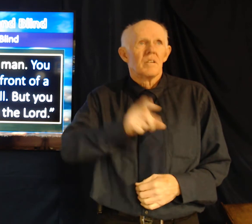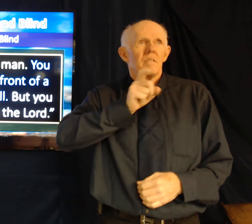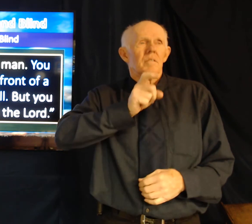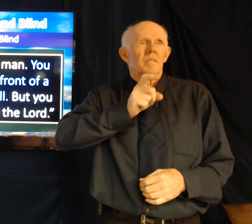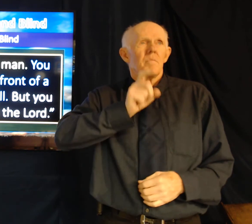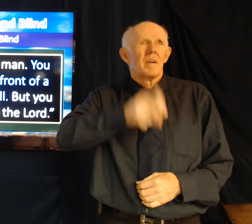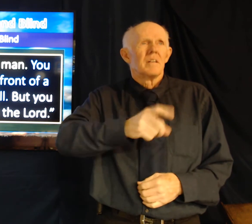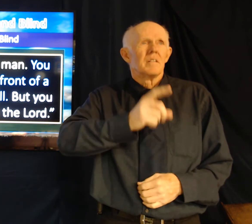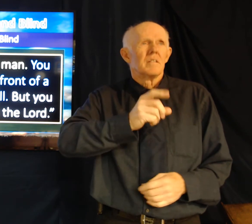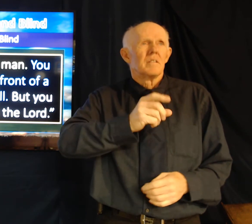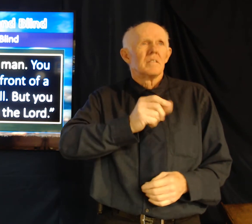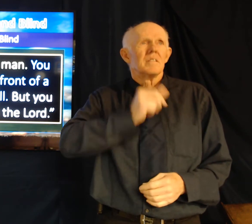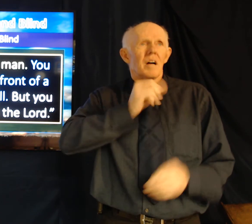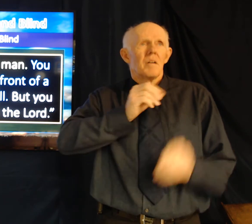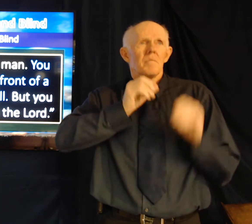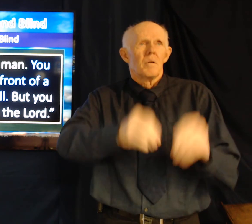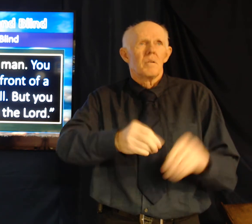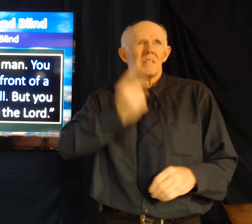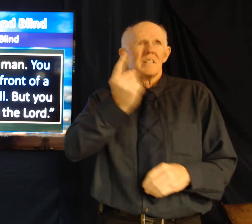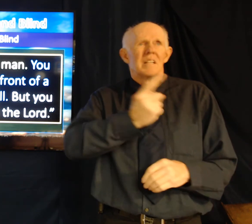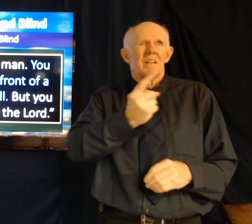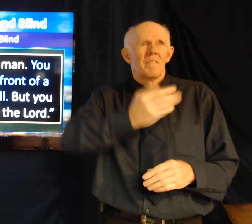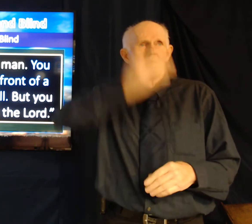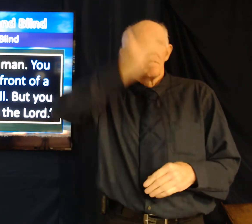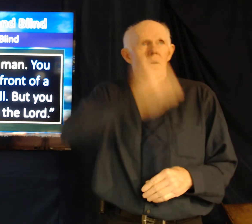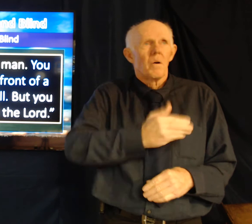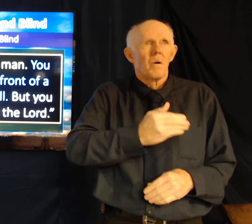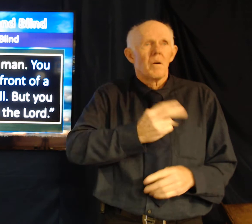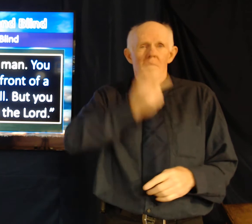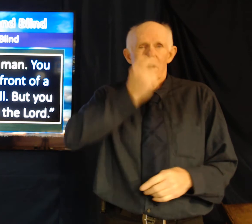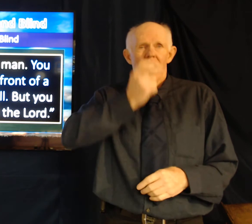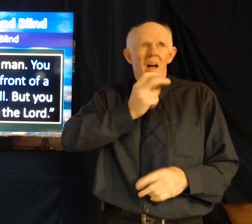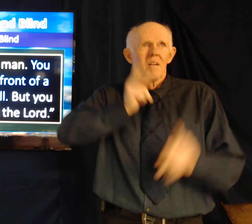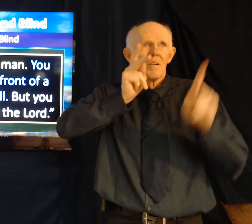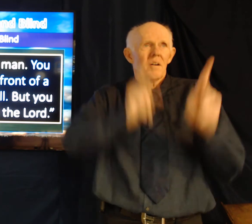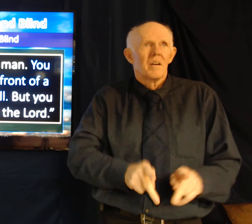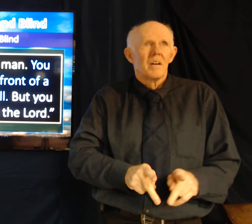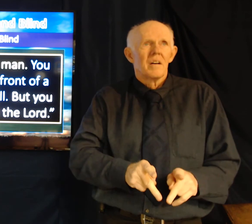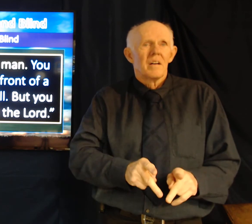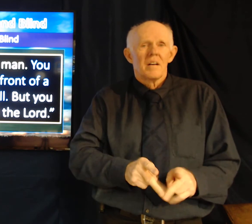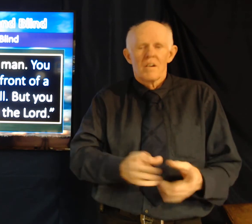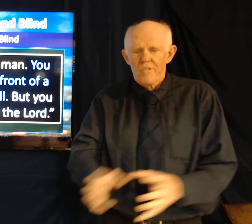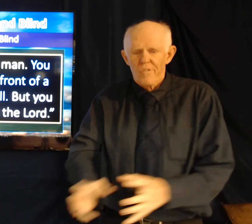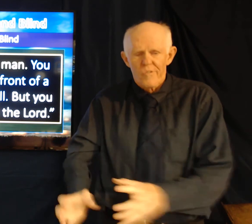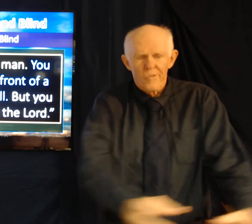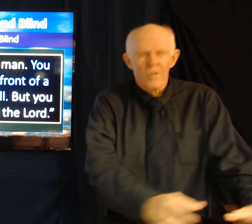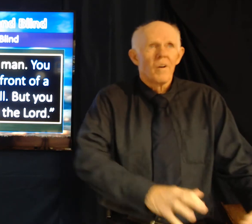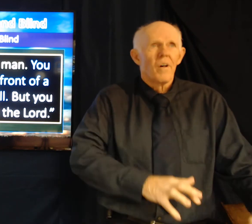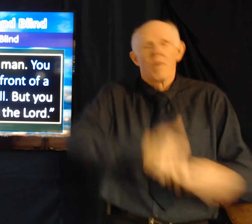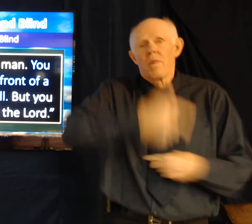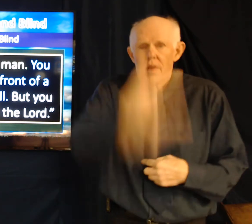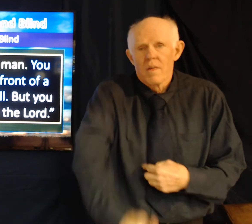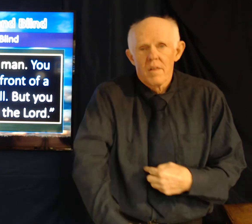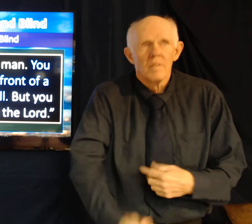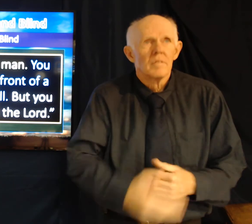You must not put something in front of a blind person to make him